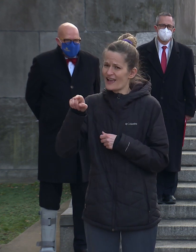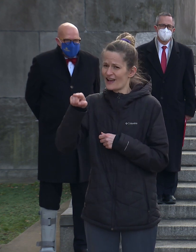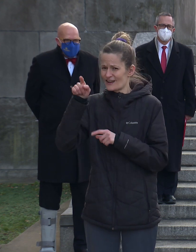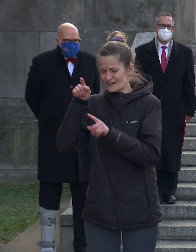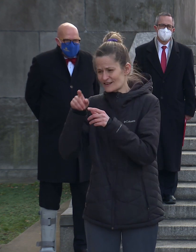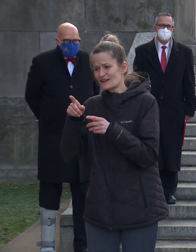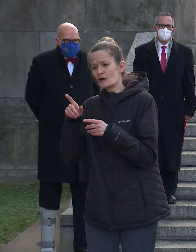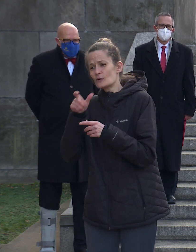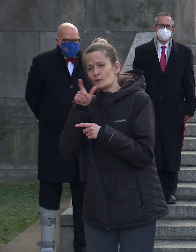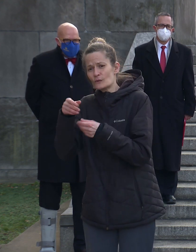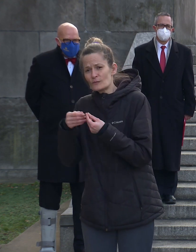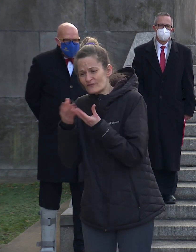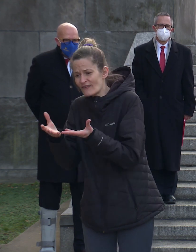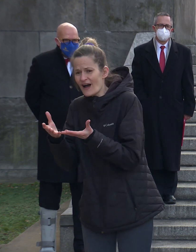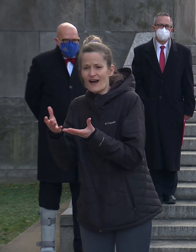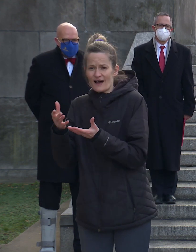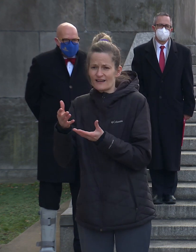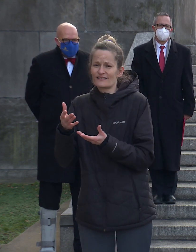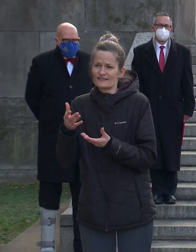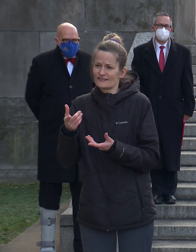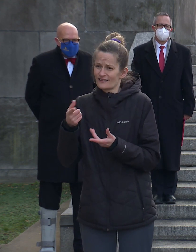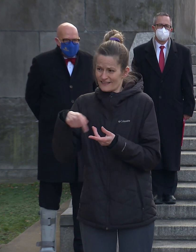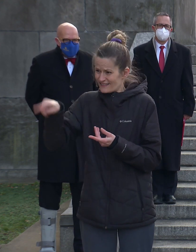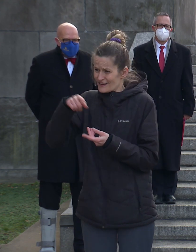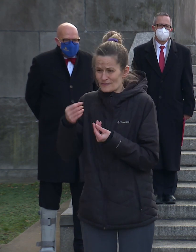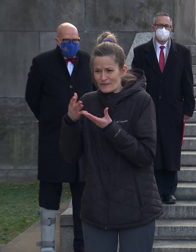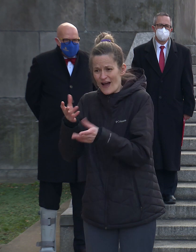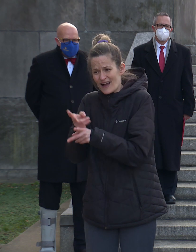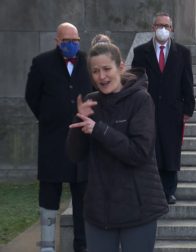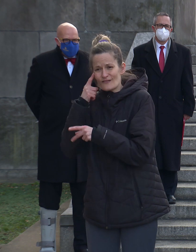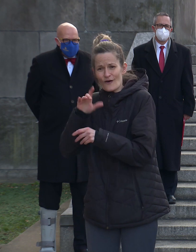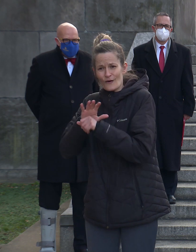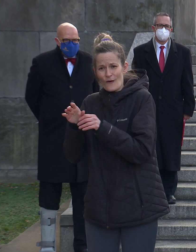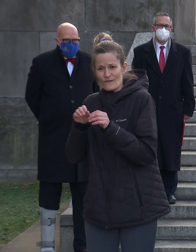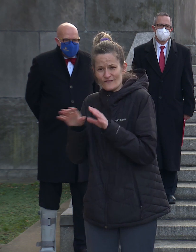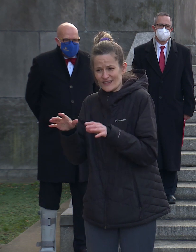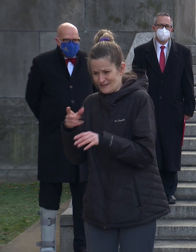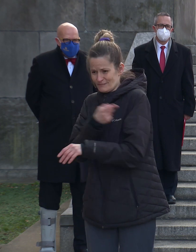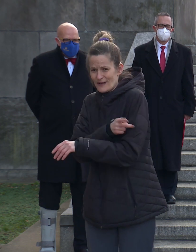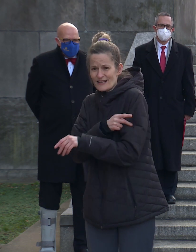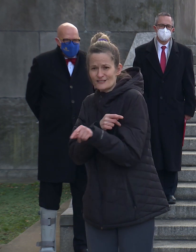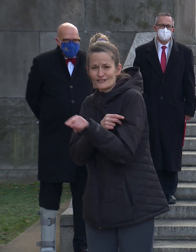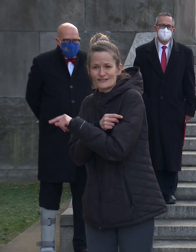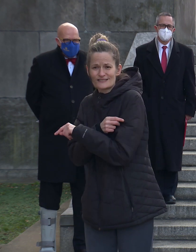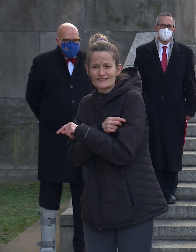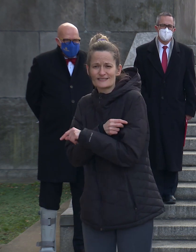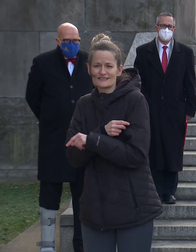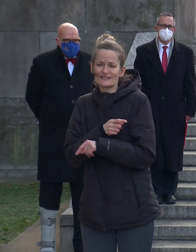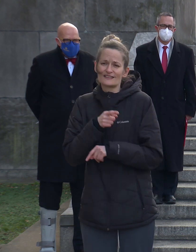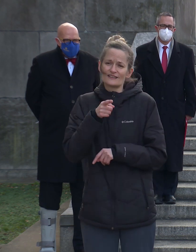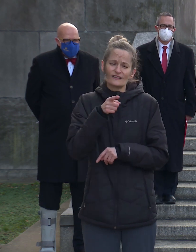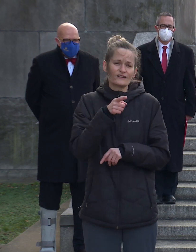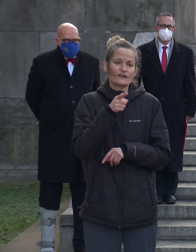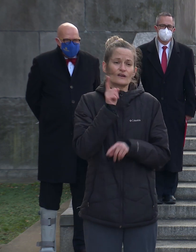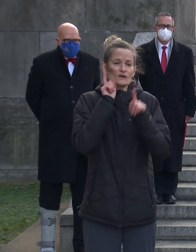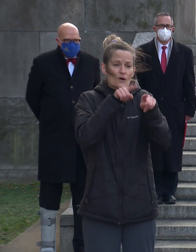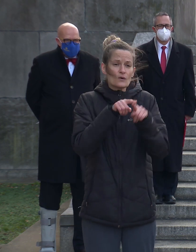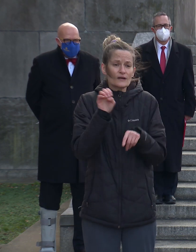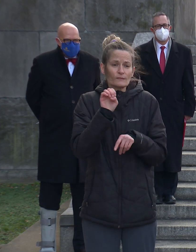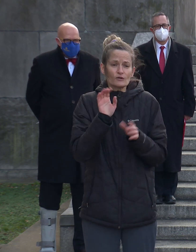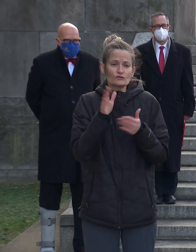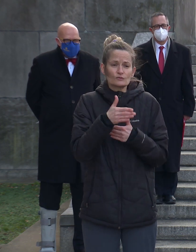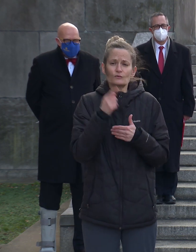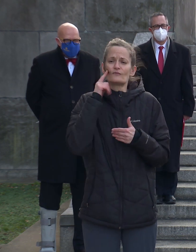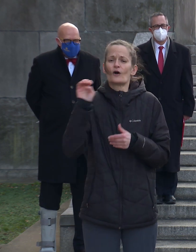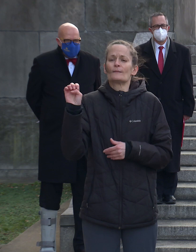illnesses. Remember to use the emergency room for emergencies only. Do not, and please do